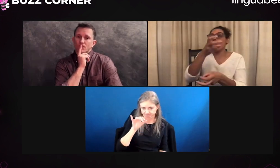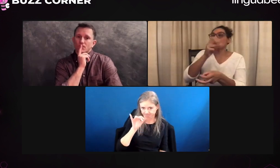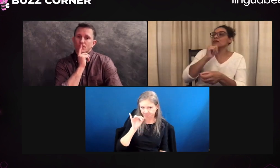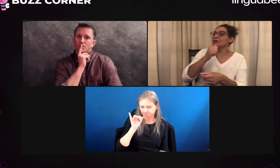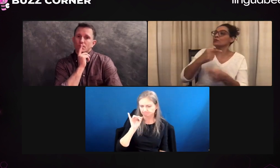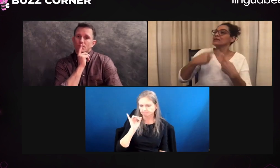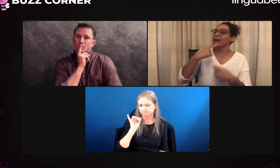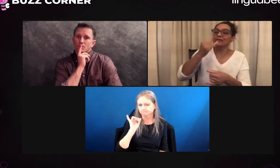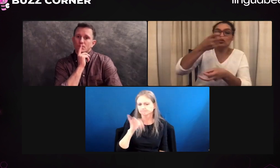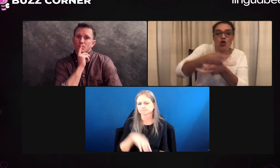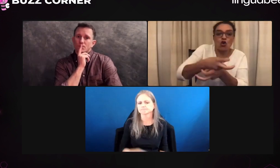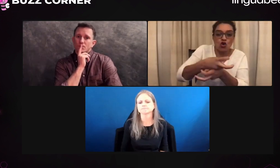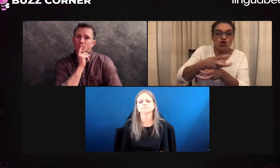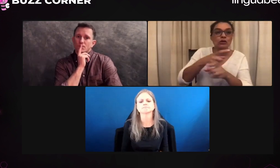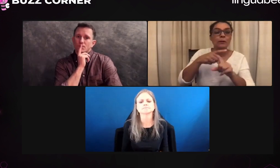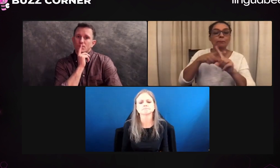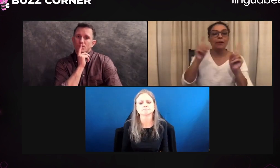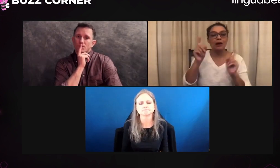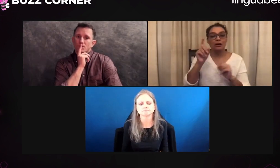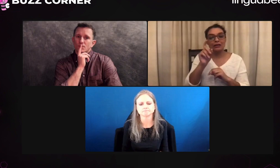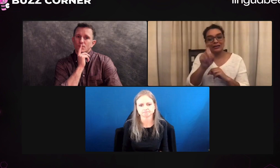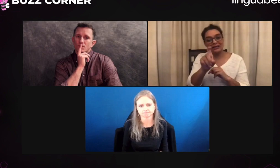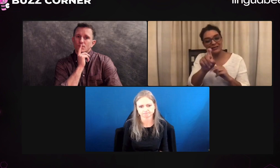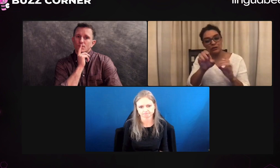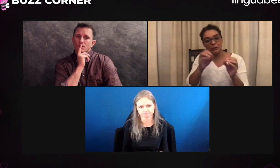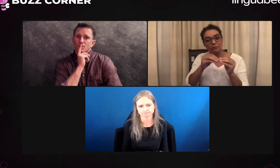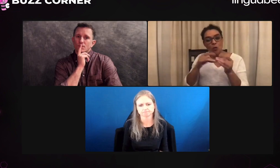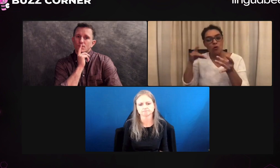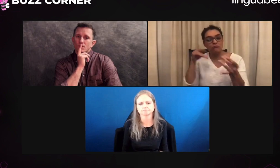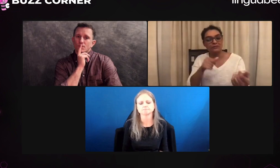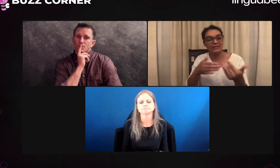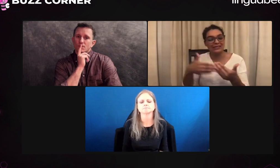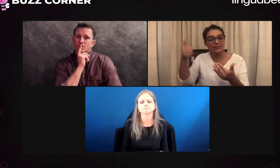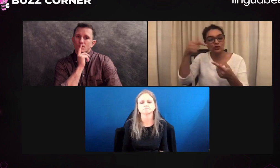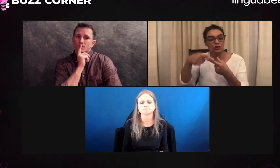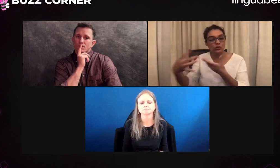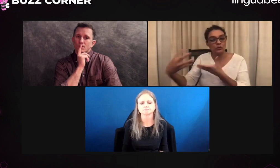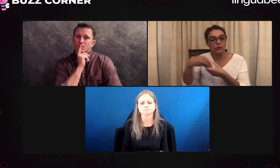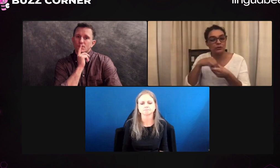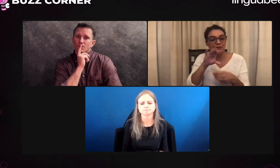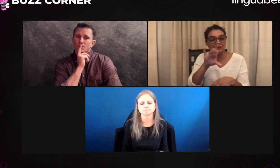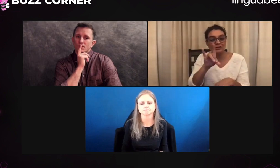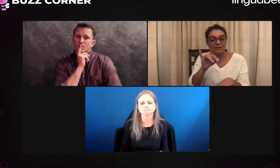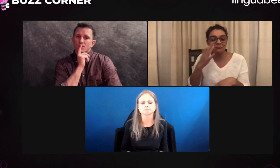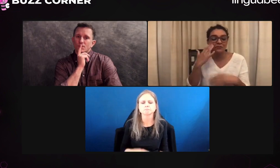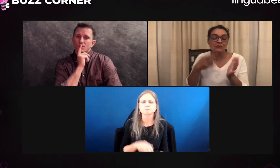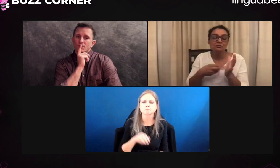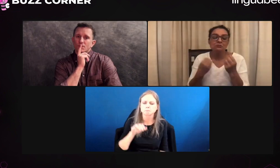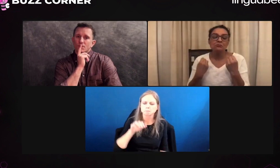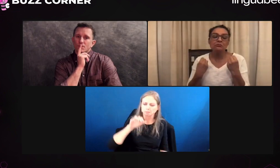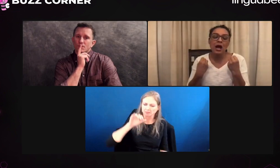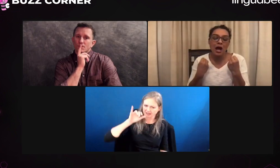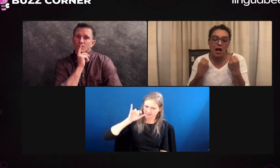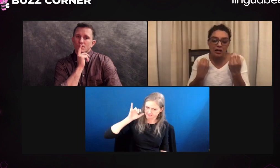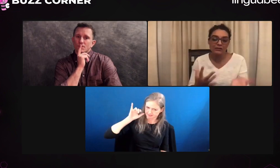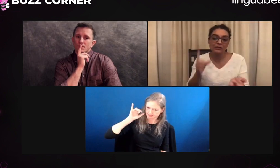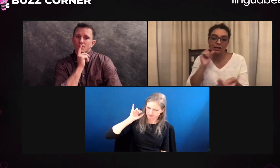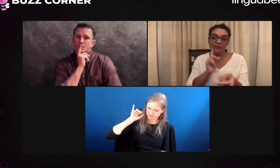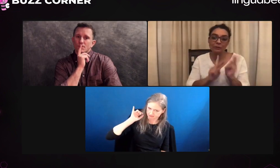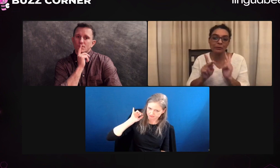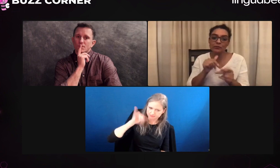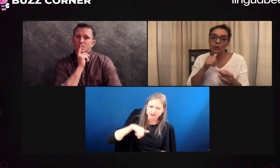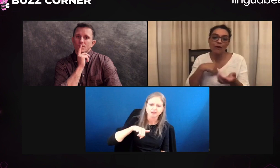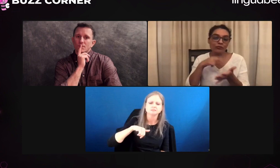interpreters in the medical field? I've noticed that there's more, I don't mean to say that it's hard, but do you feel like it's a